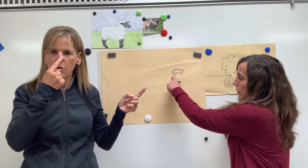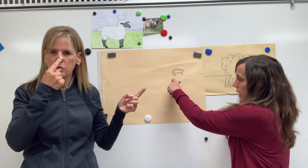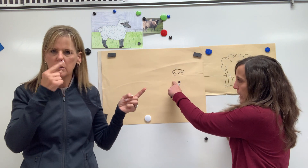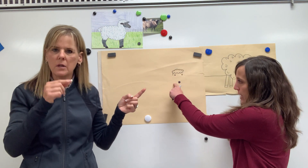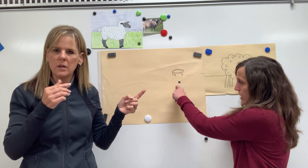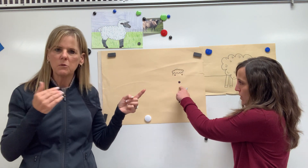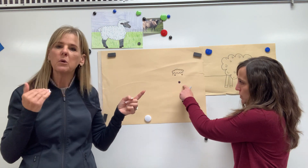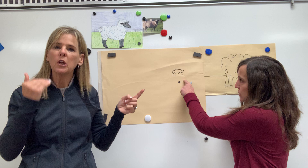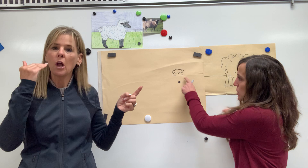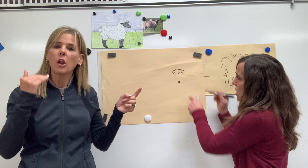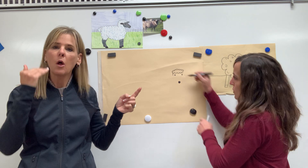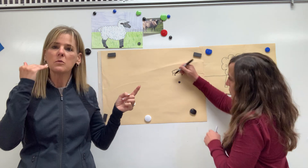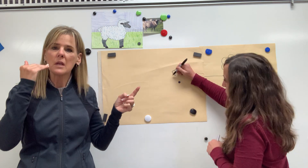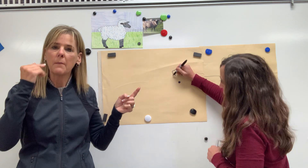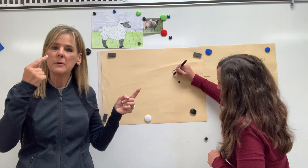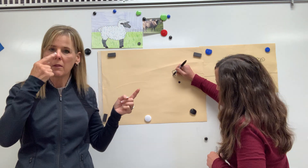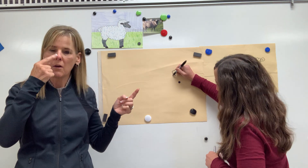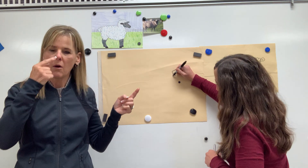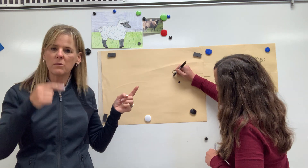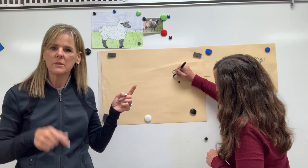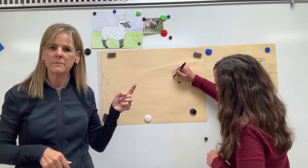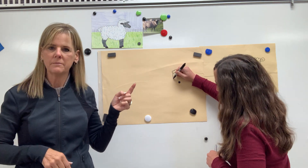it pretty close to the nose.